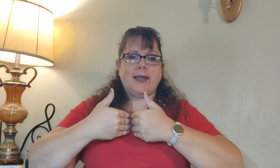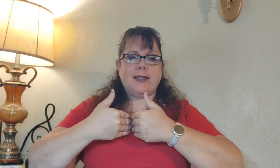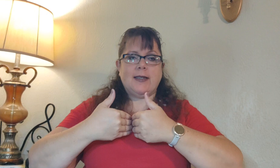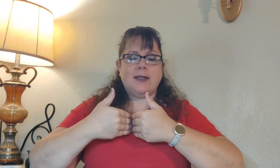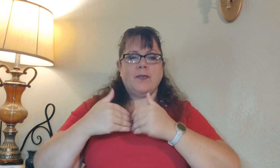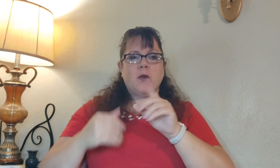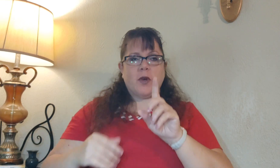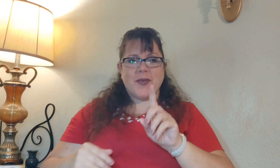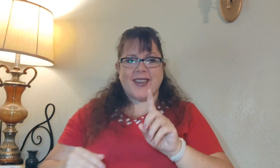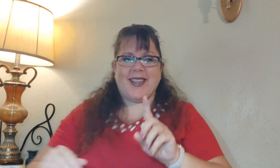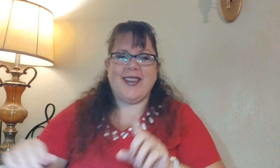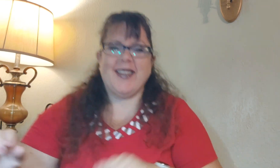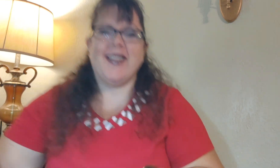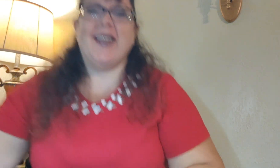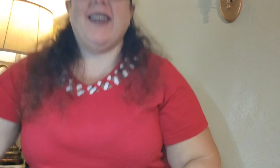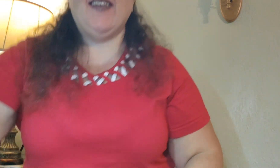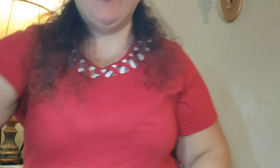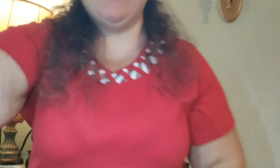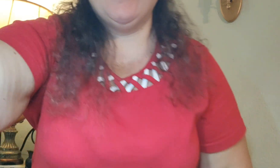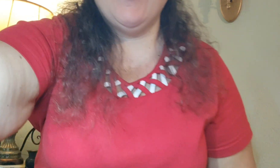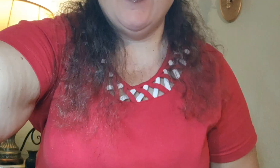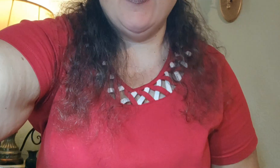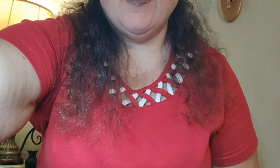dent. 1 minute.